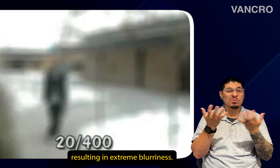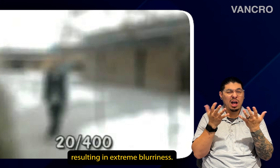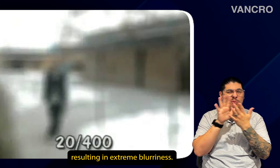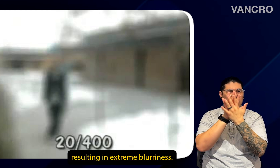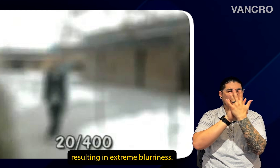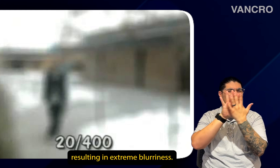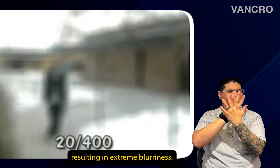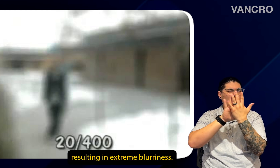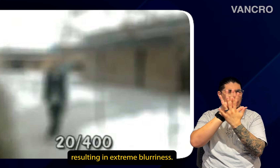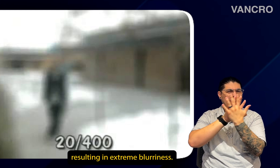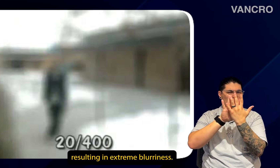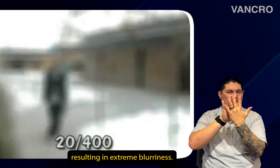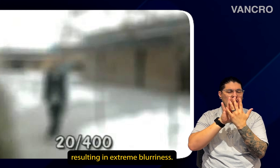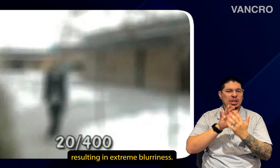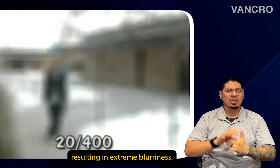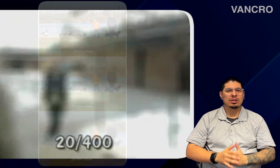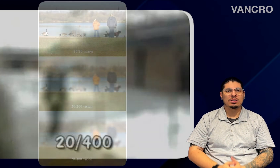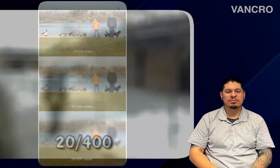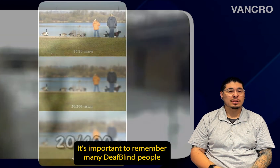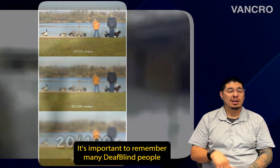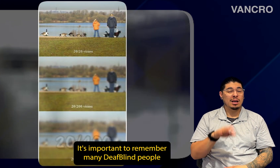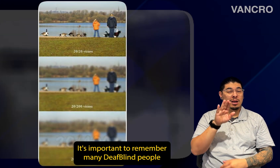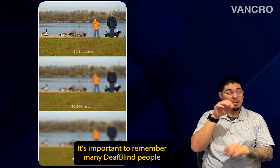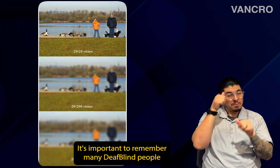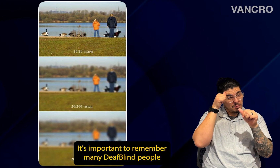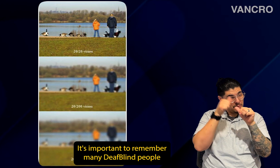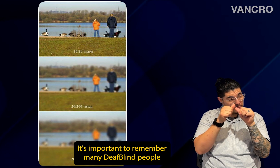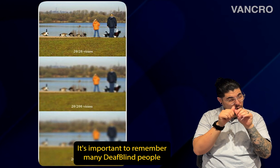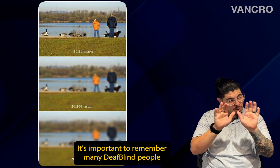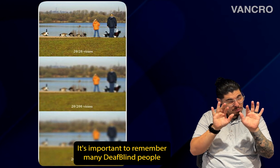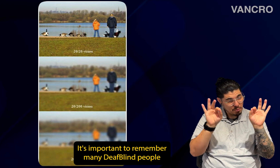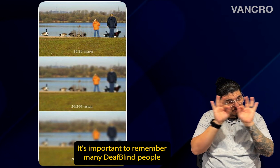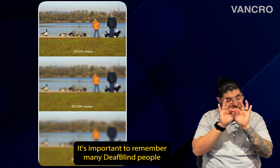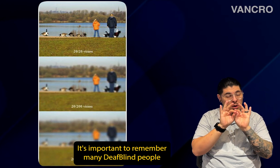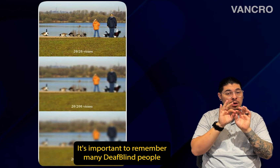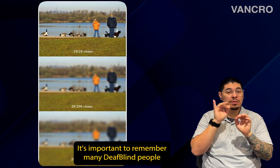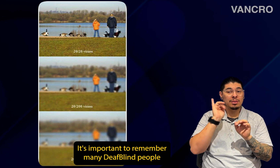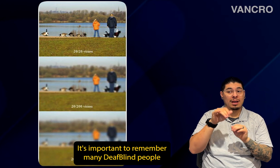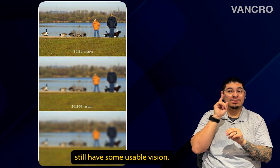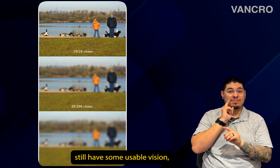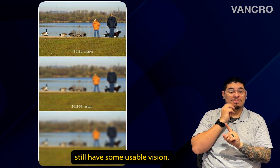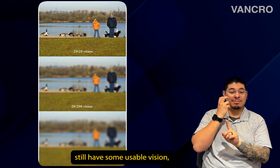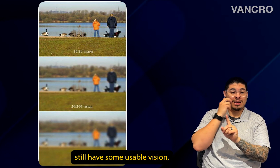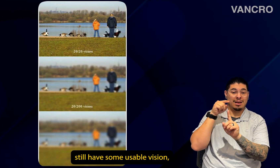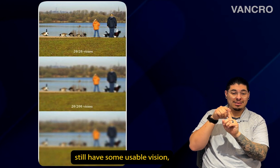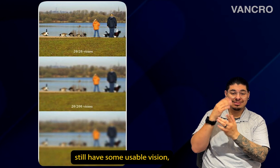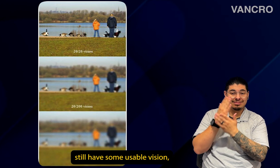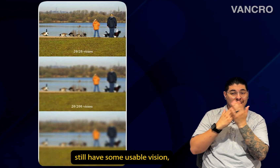resulting in extreme blurriness. It's important to remember, many deafblind people still have some usable vision,